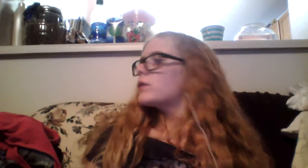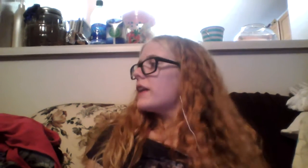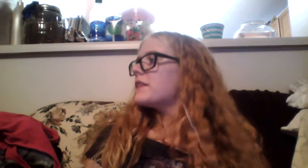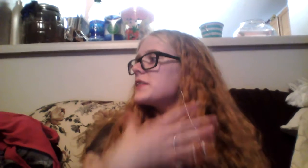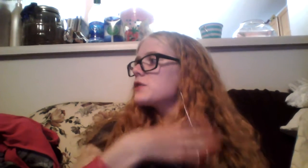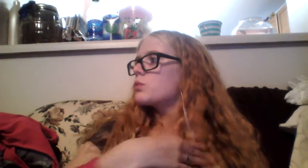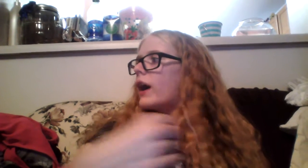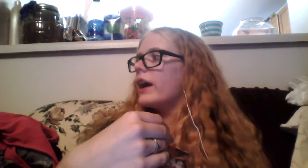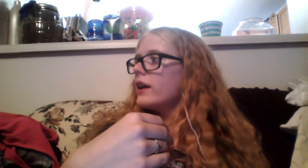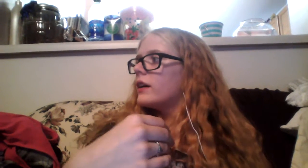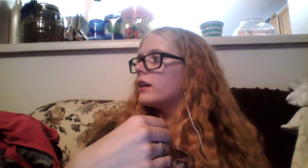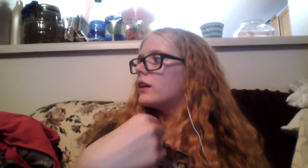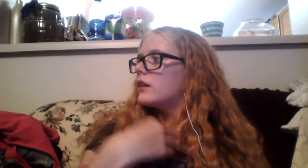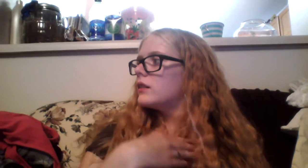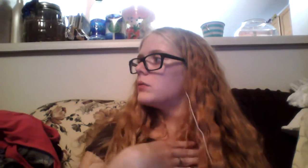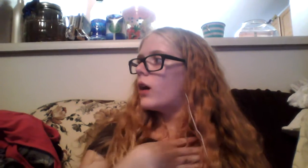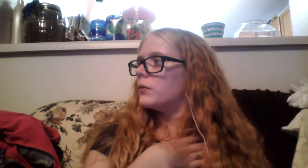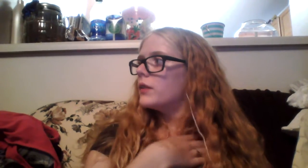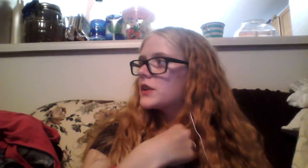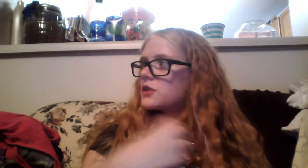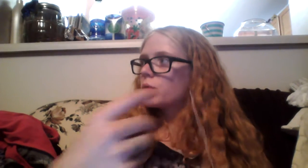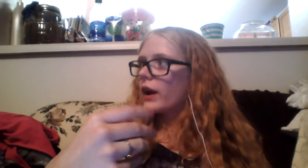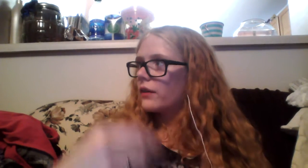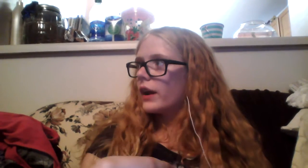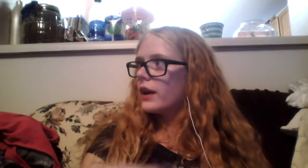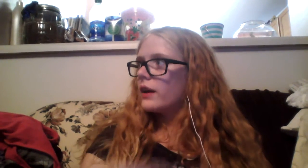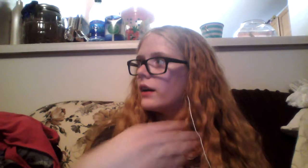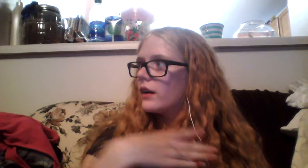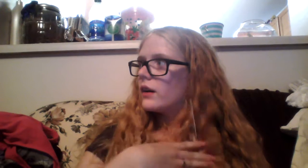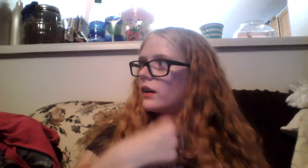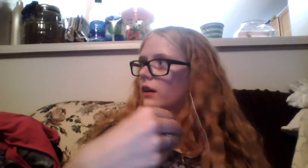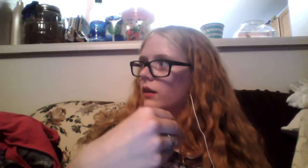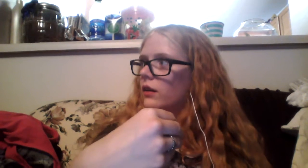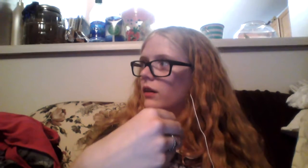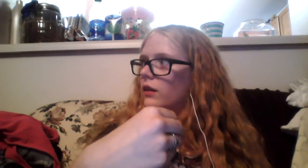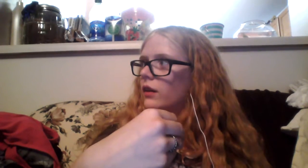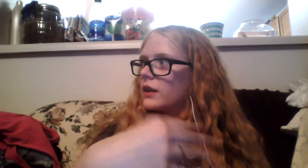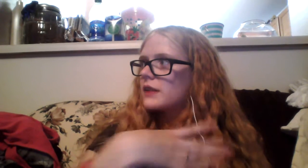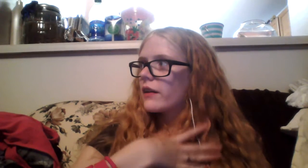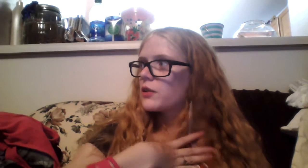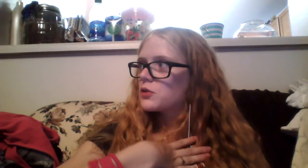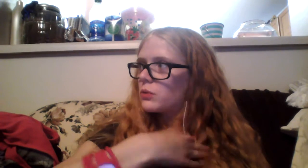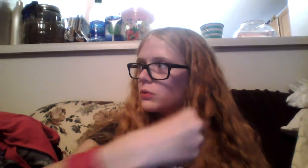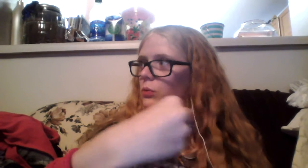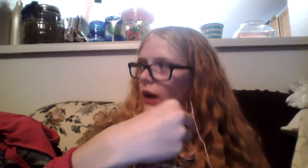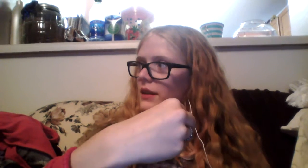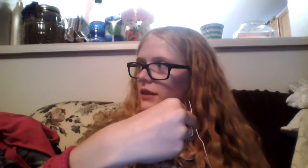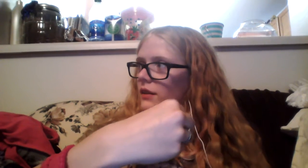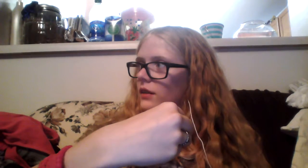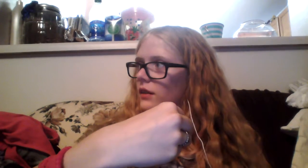Right, this is white. Mom, this is white, right? What's that in English? White.